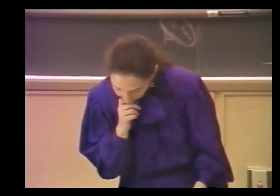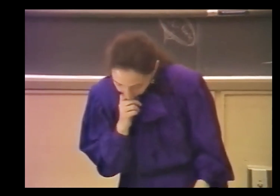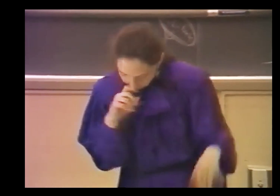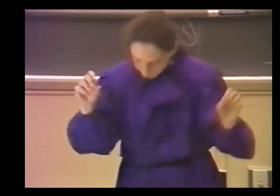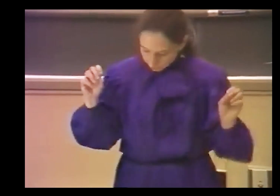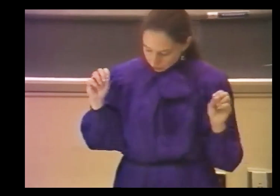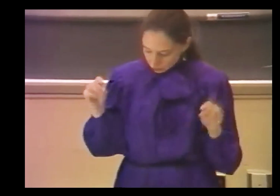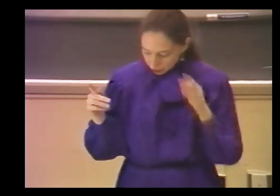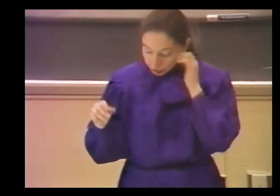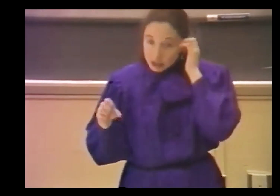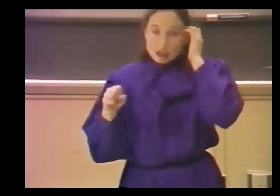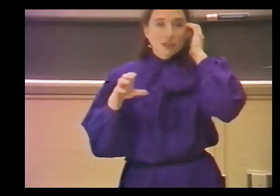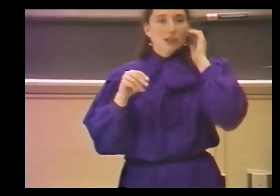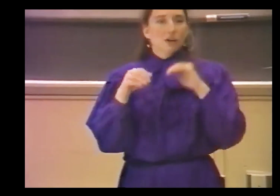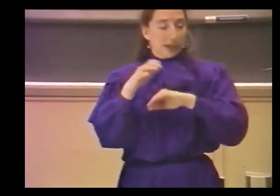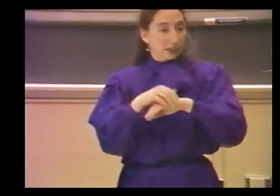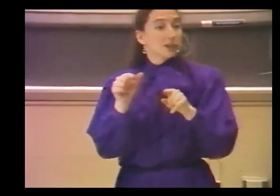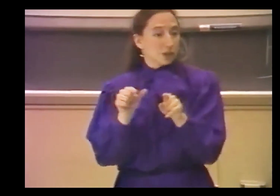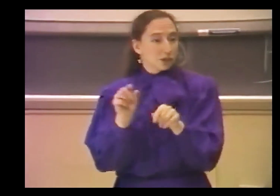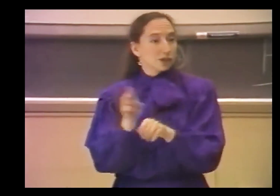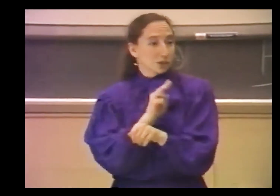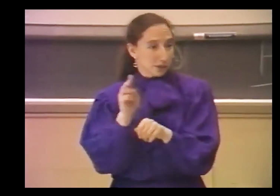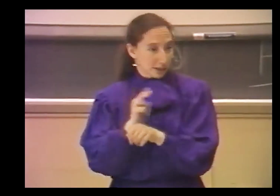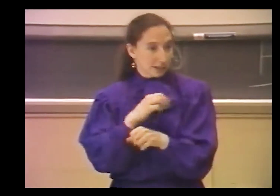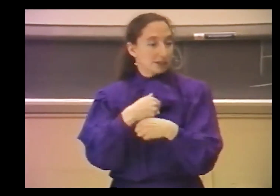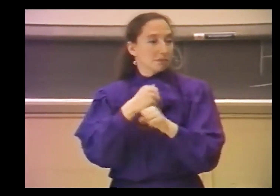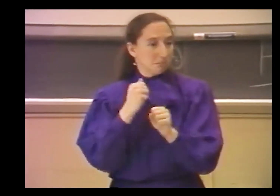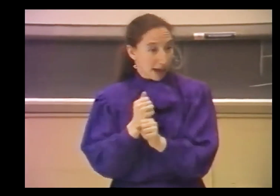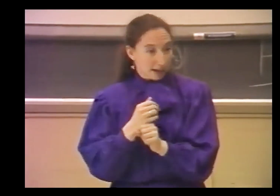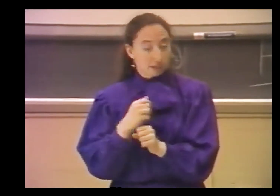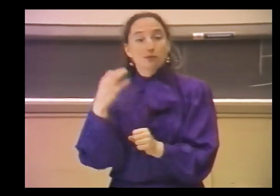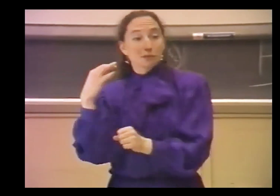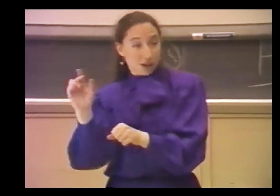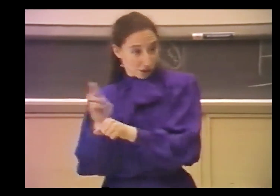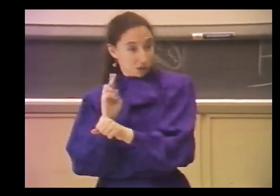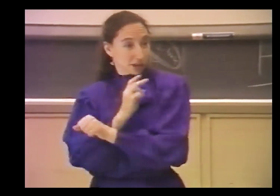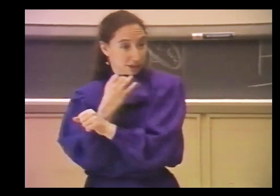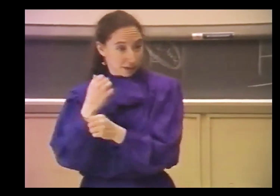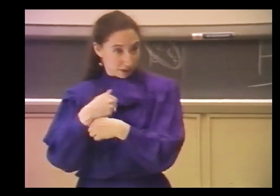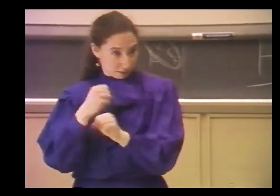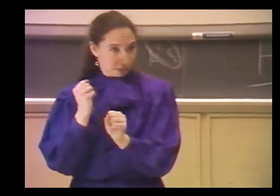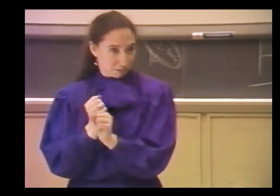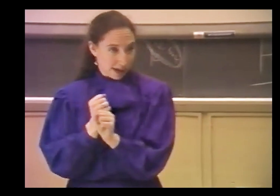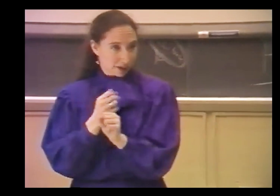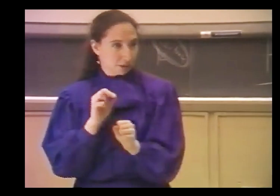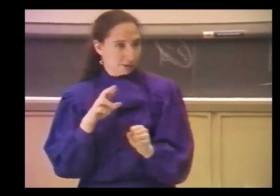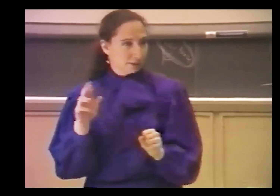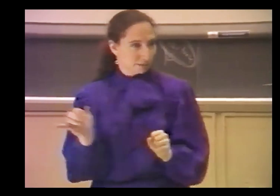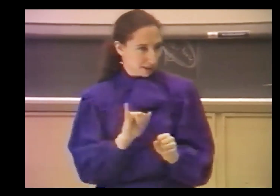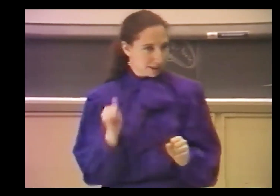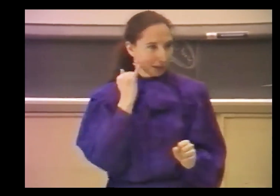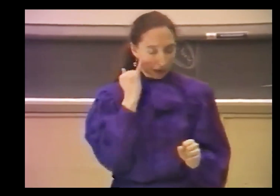Yeah. Okay. So English uses make, French uses make, or the same